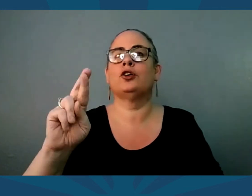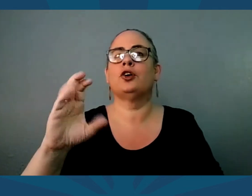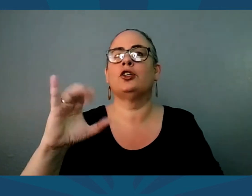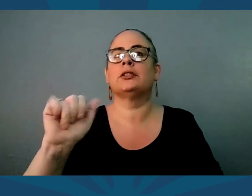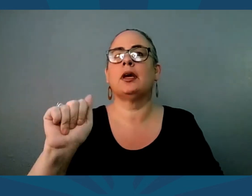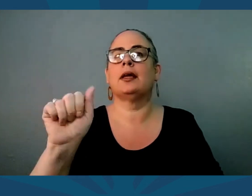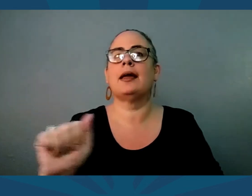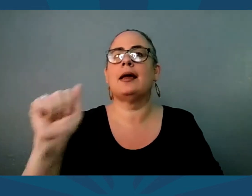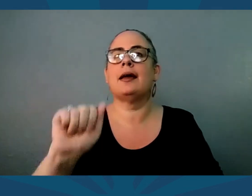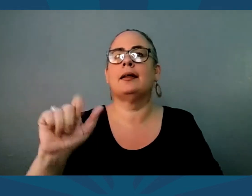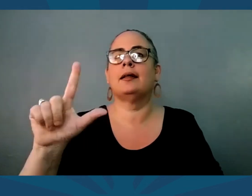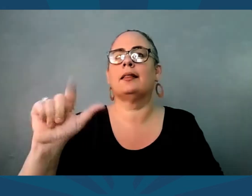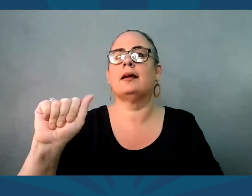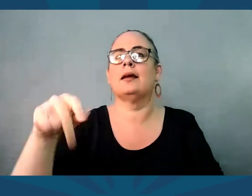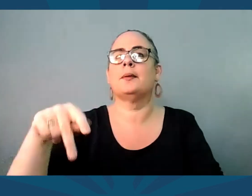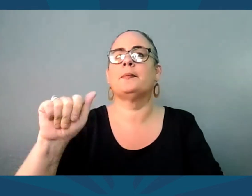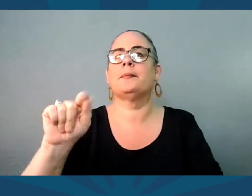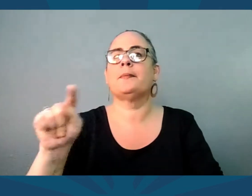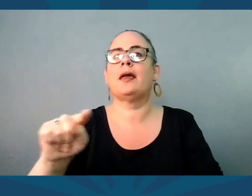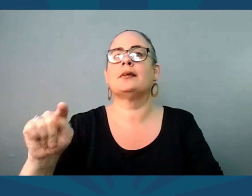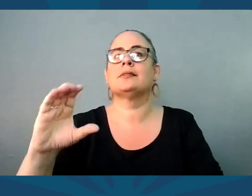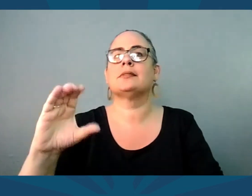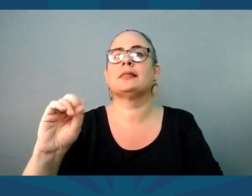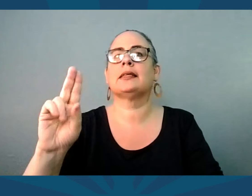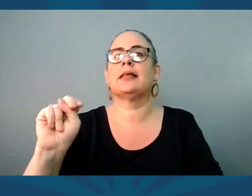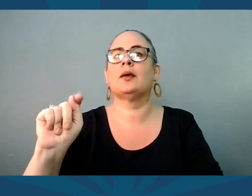R. Garcia at